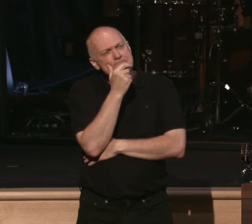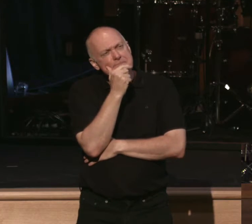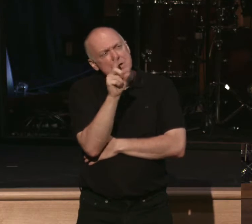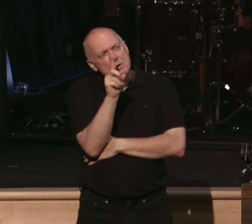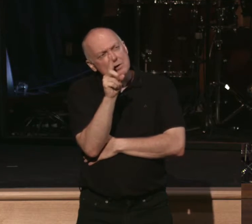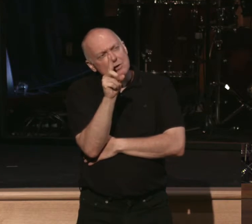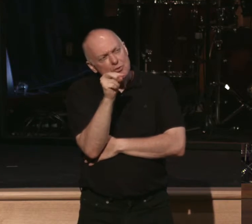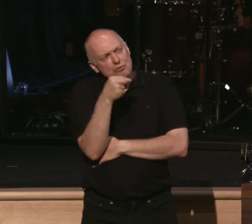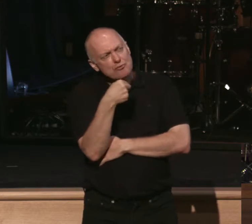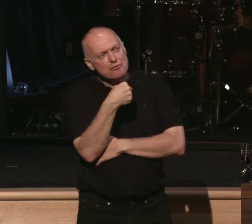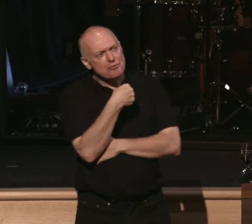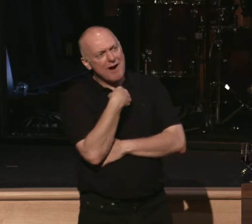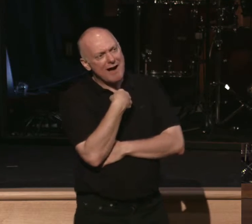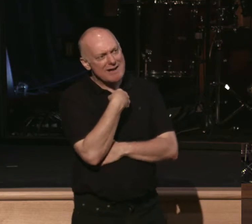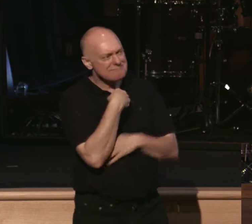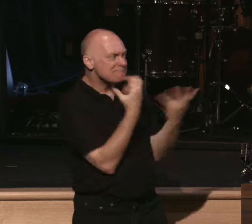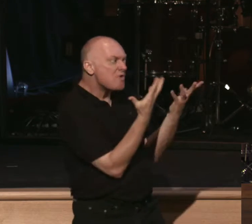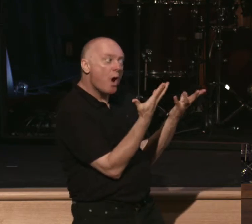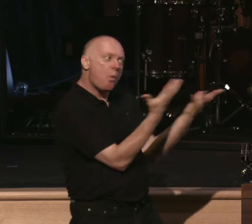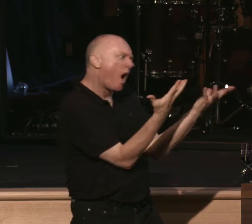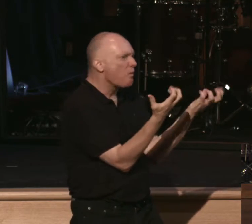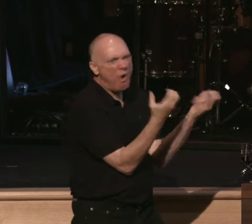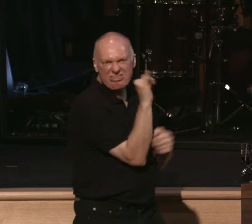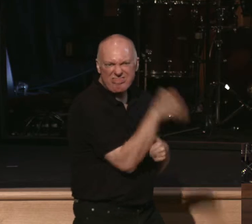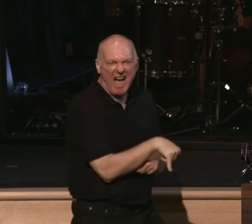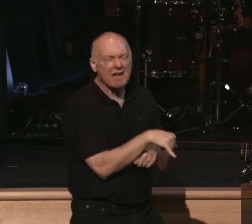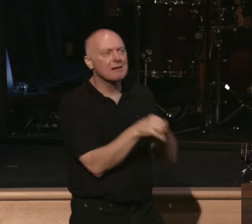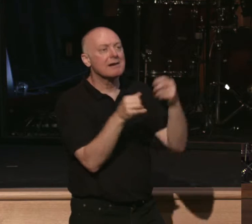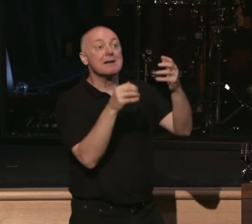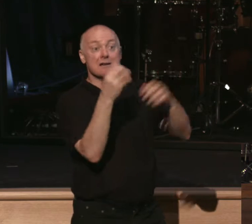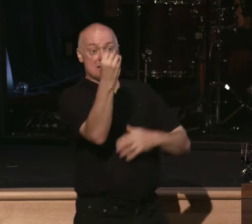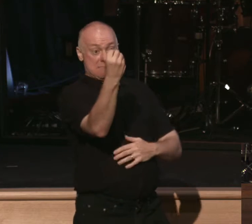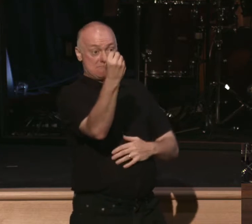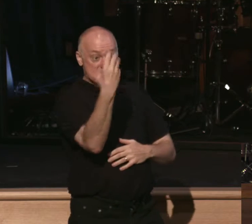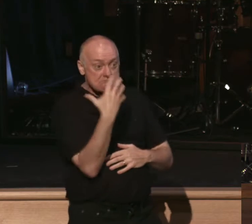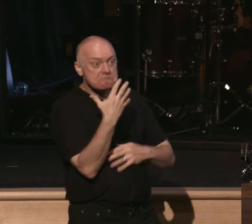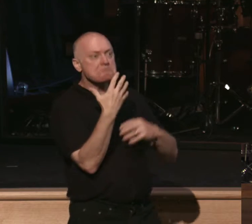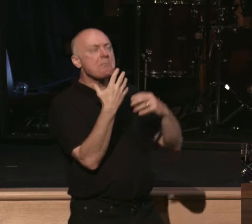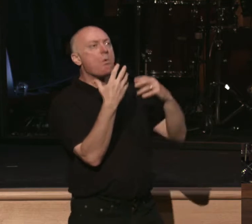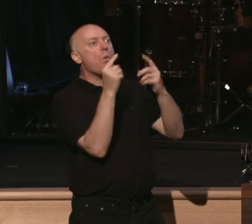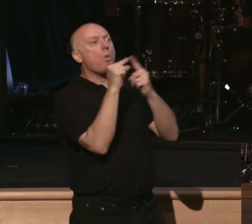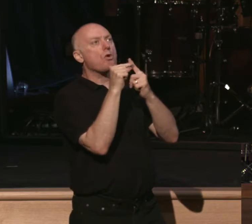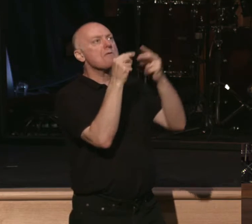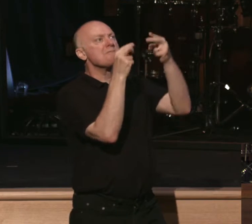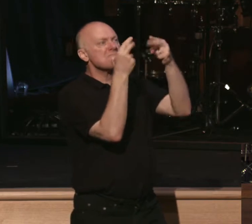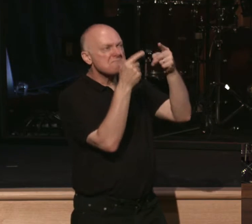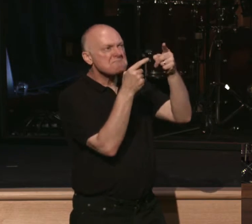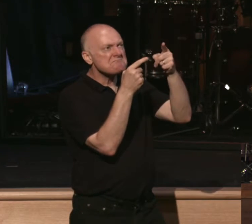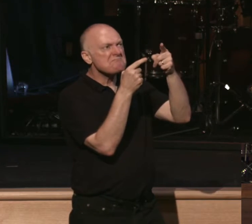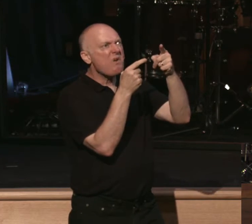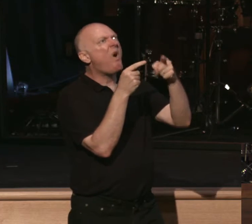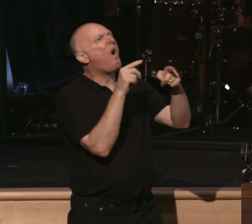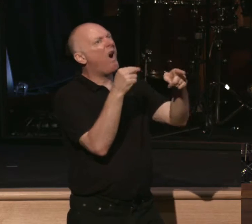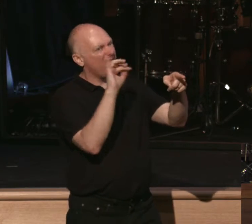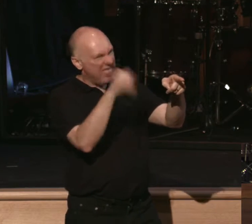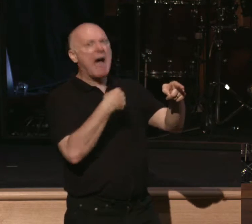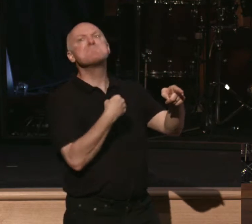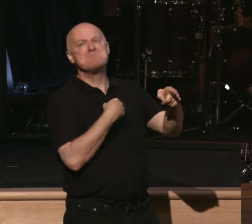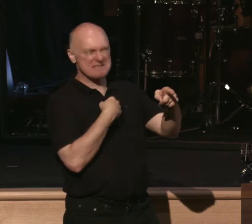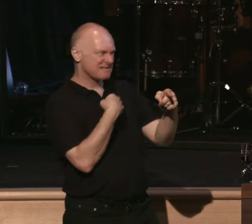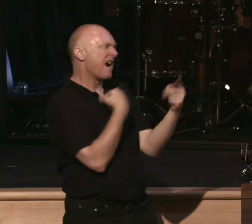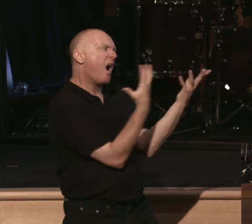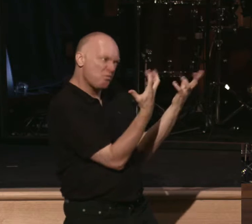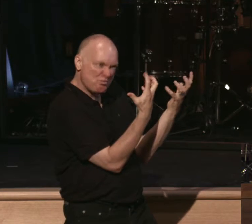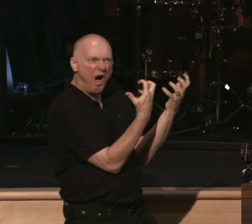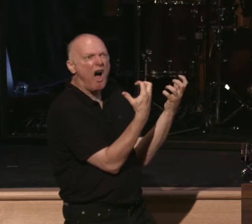do I probably want that too much? As I consider my life, do I want that,